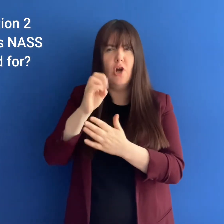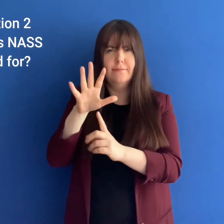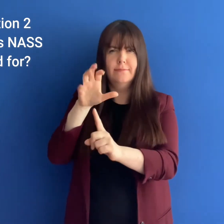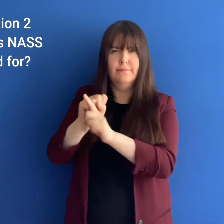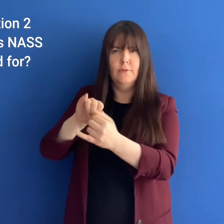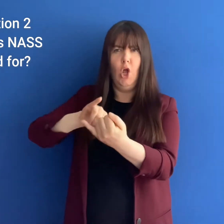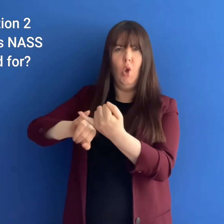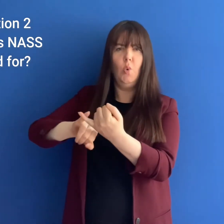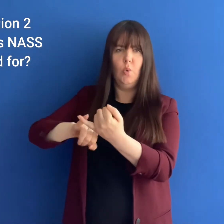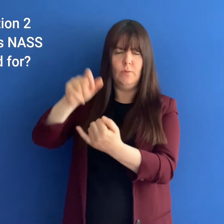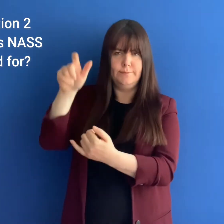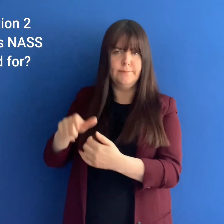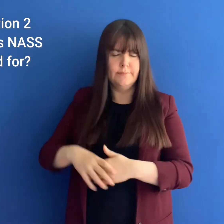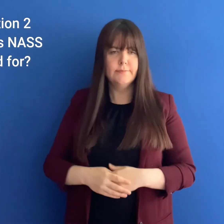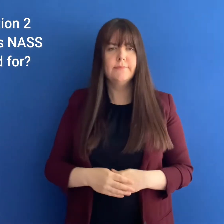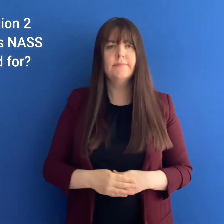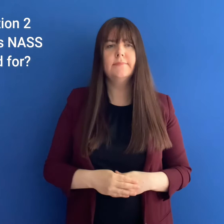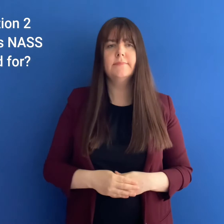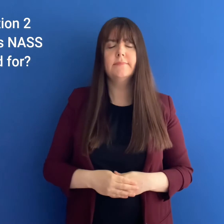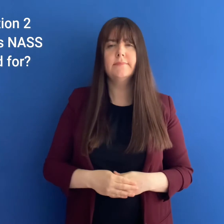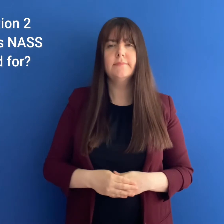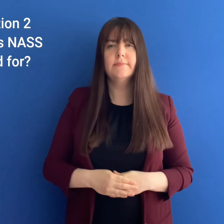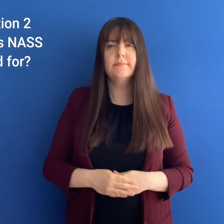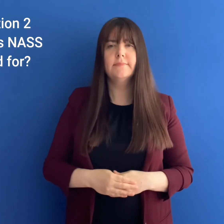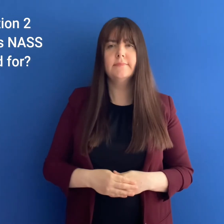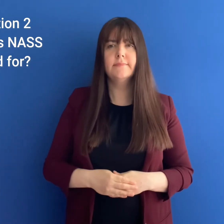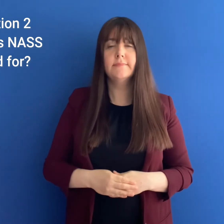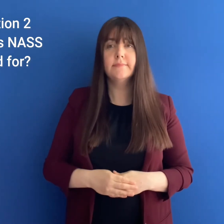and addresses or any kind of identifying data.